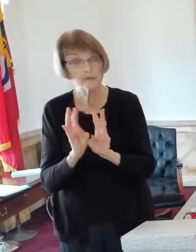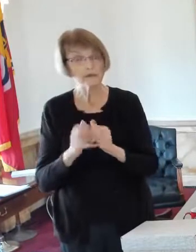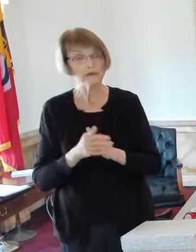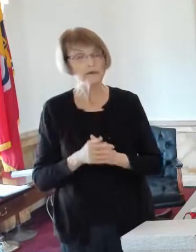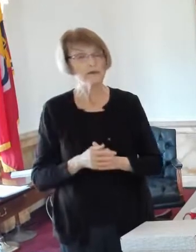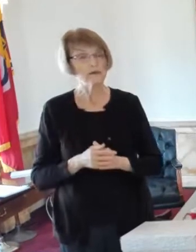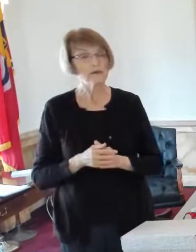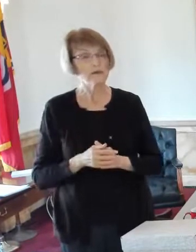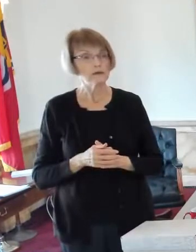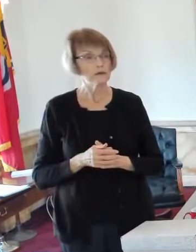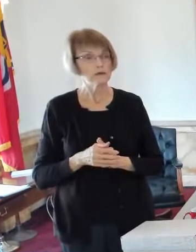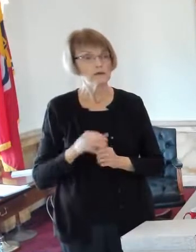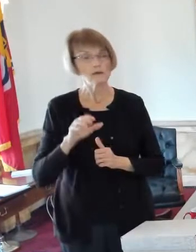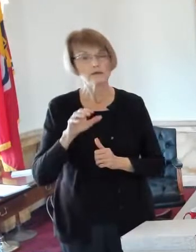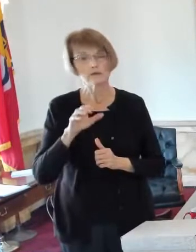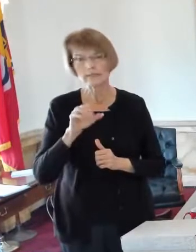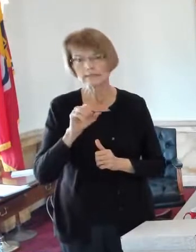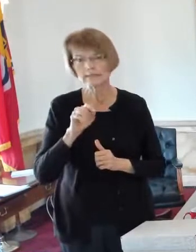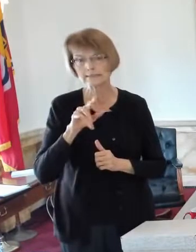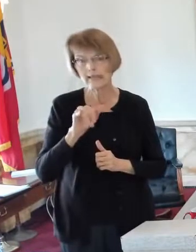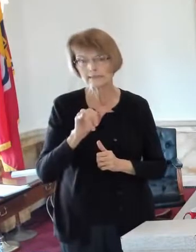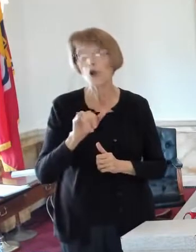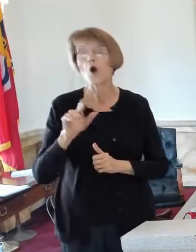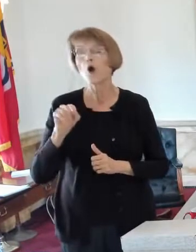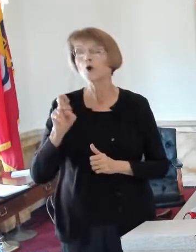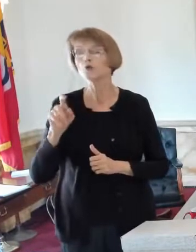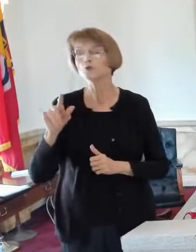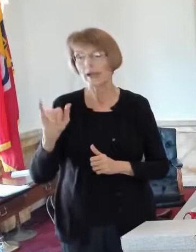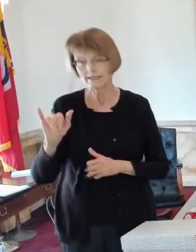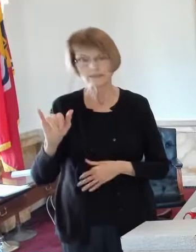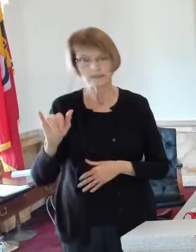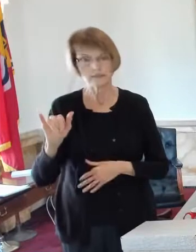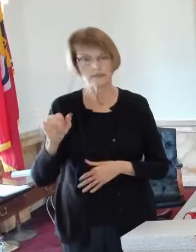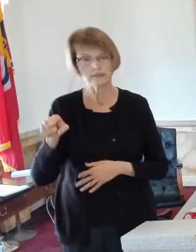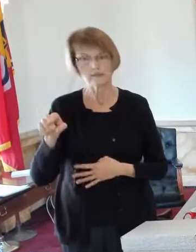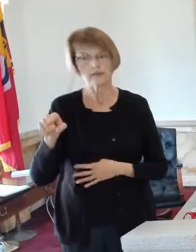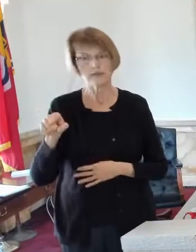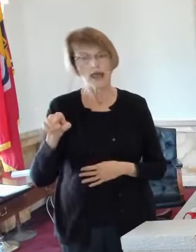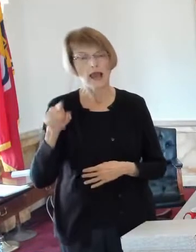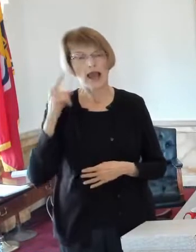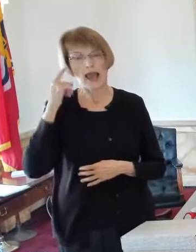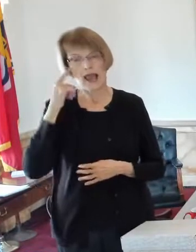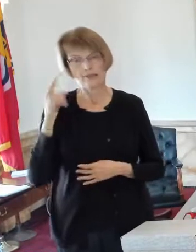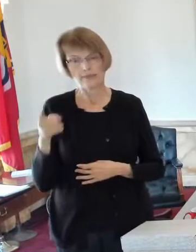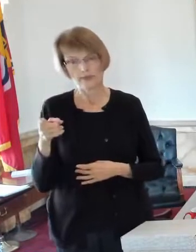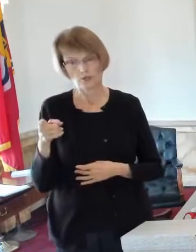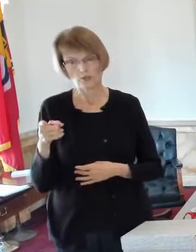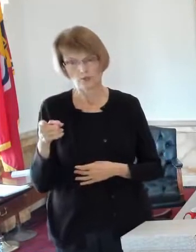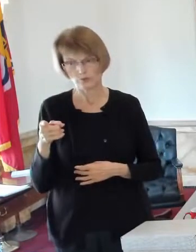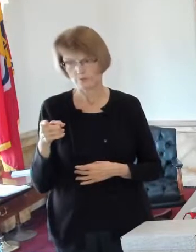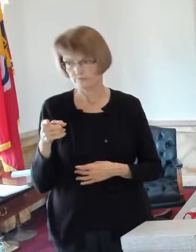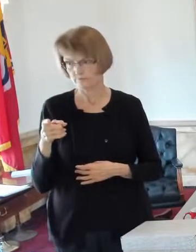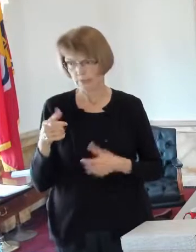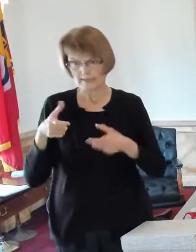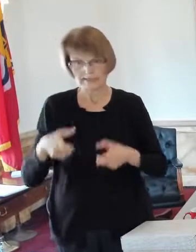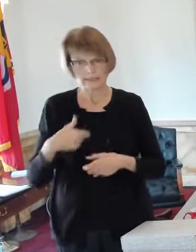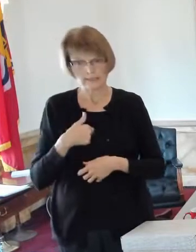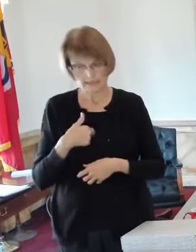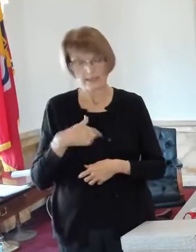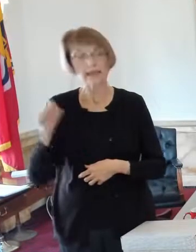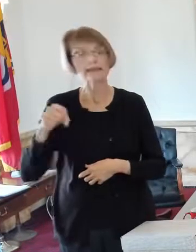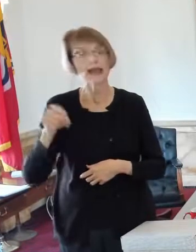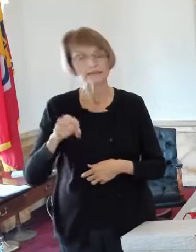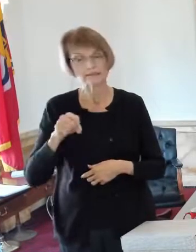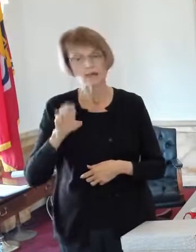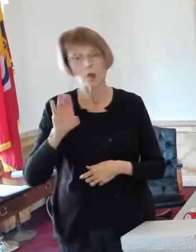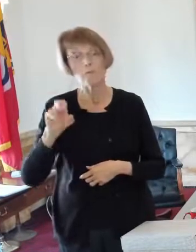this Stacy? Tracy? Tracy, I think you might have messaged me or something. Yes, at Busch